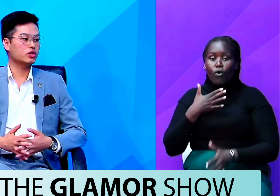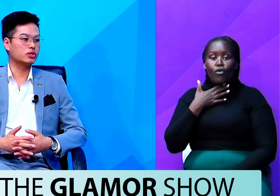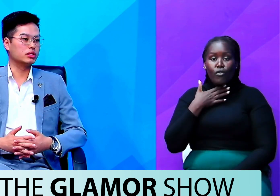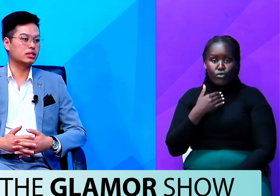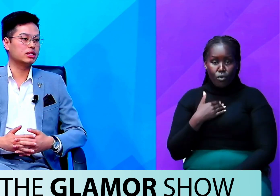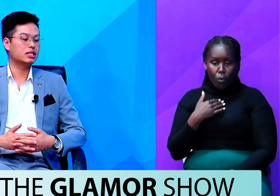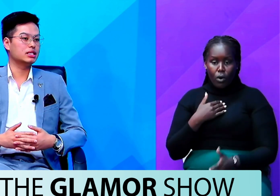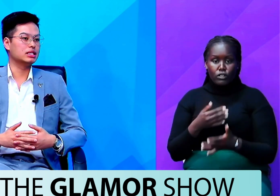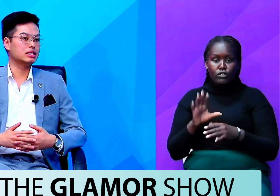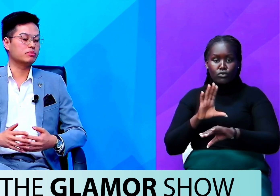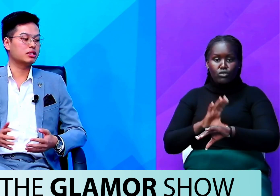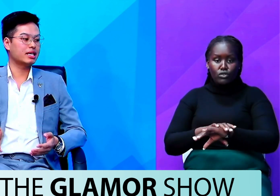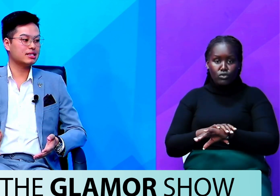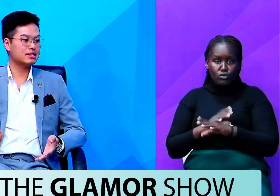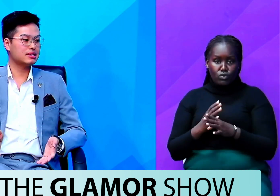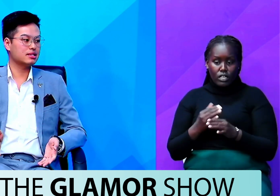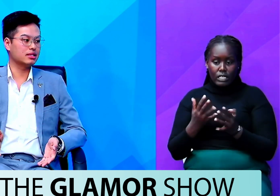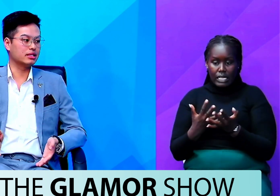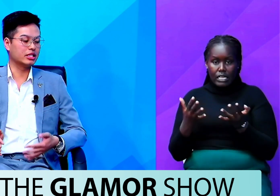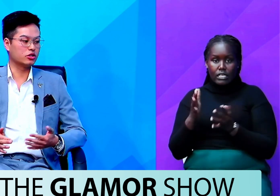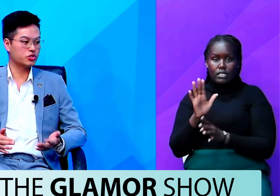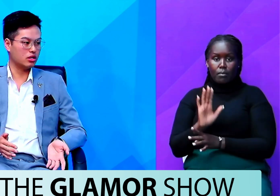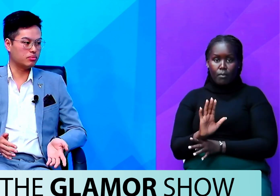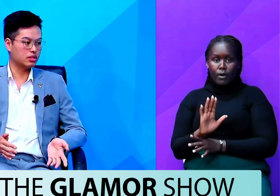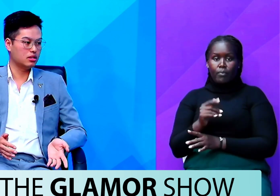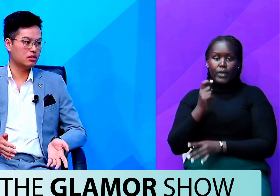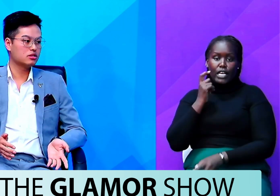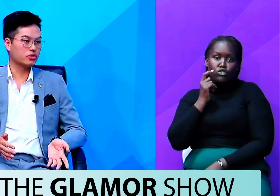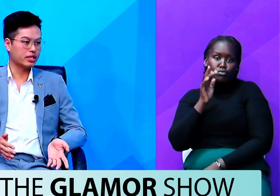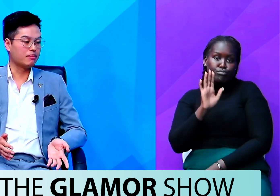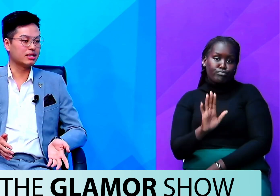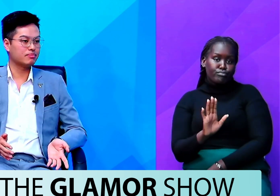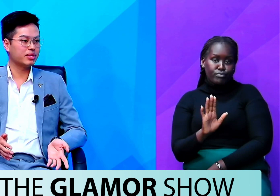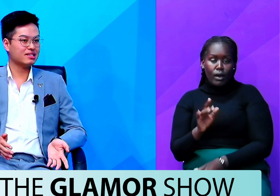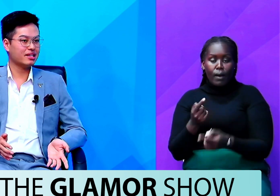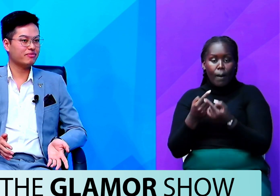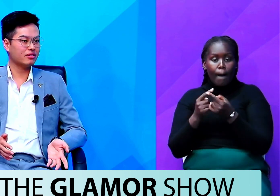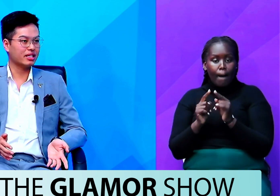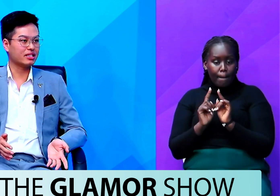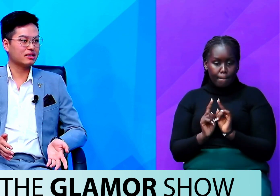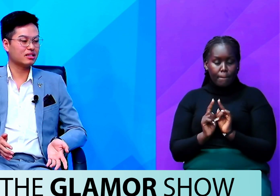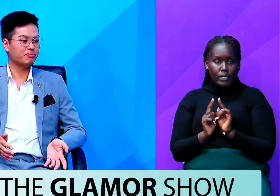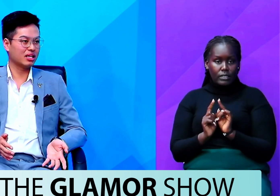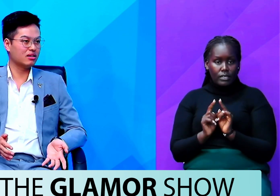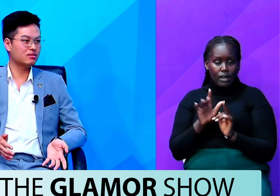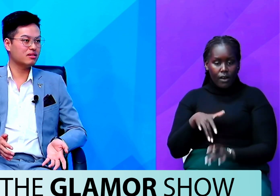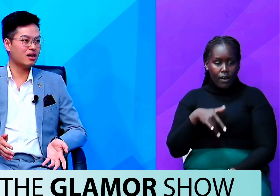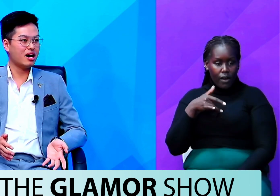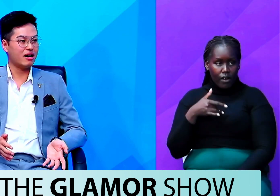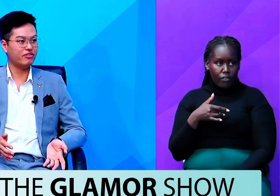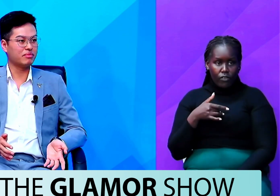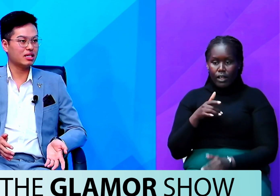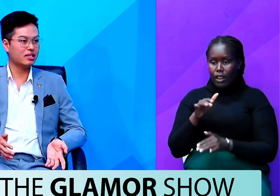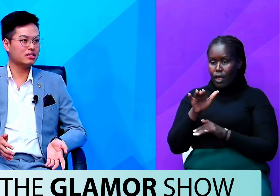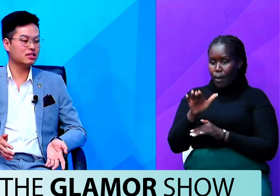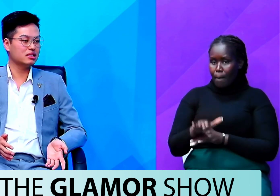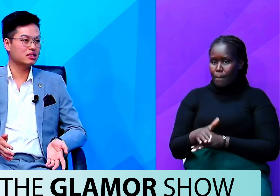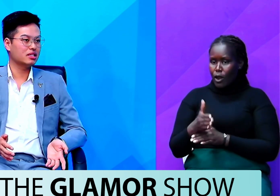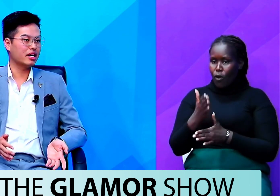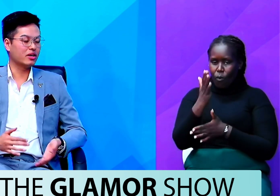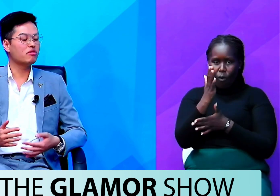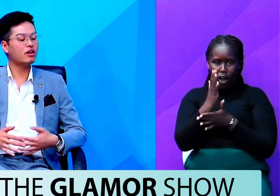restock your products in your shop. So yeah, but basically I feel like below half a